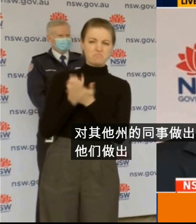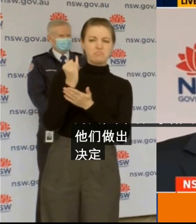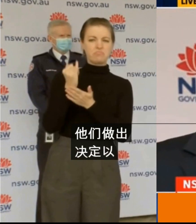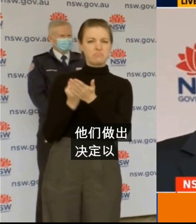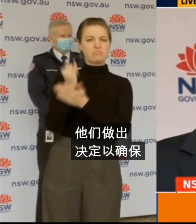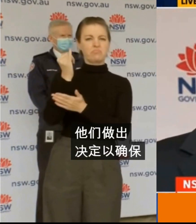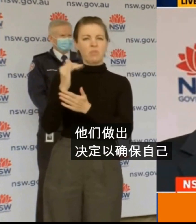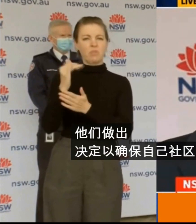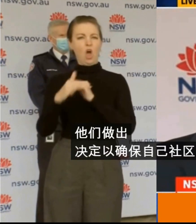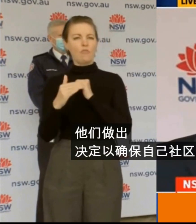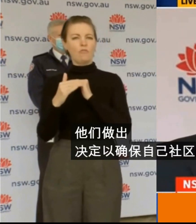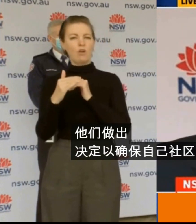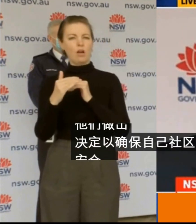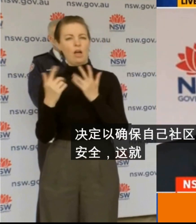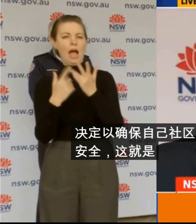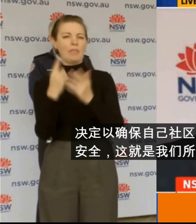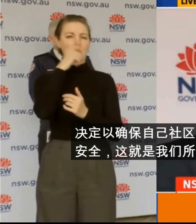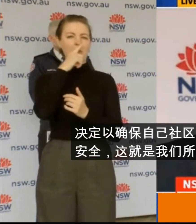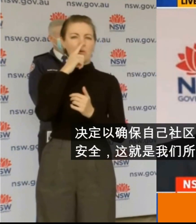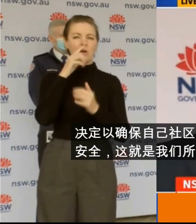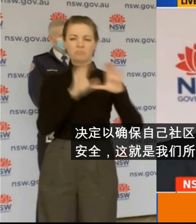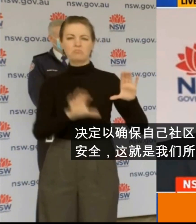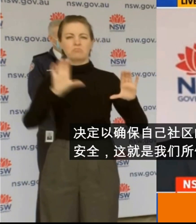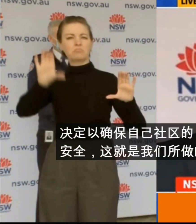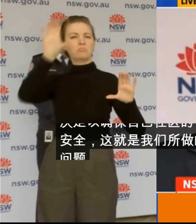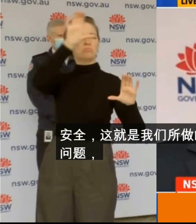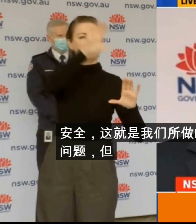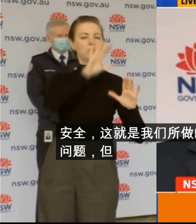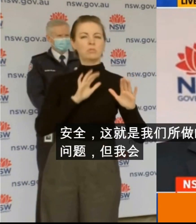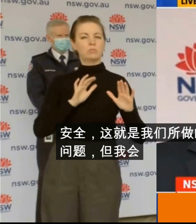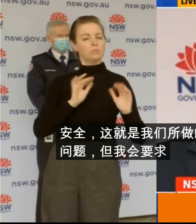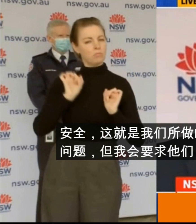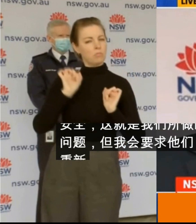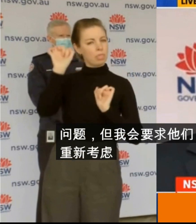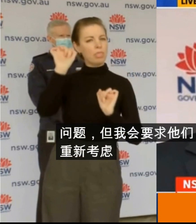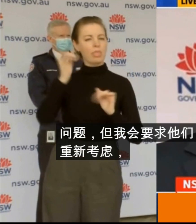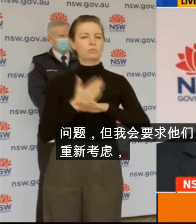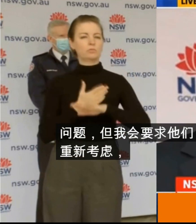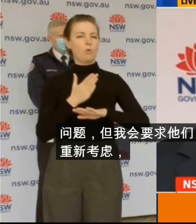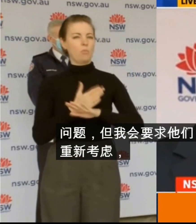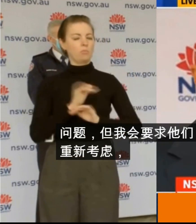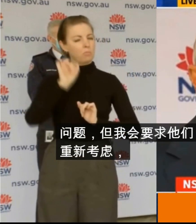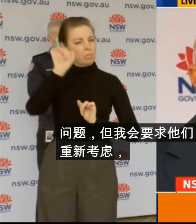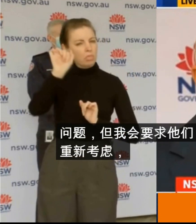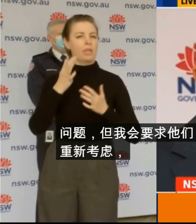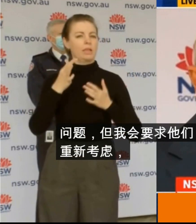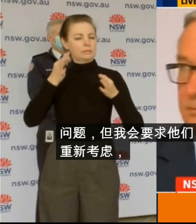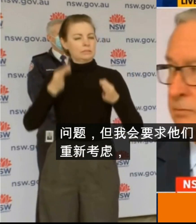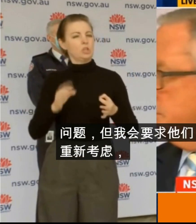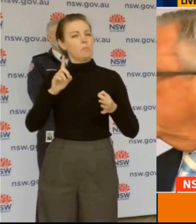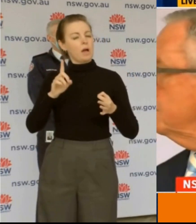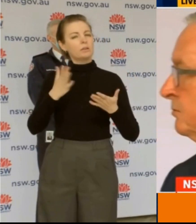states who make decisions to keep their own community safe. That's what we do as well. So it's a matter for them, but I would ask them to reconsider that. Sorry, just one more